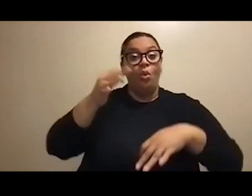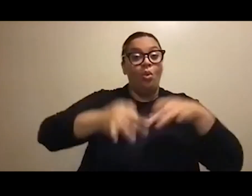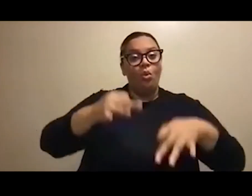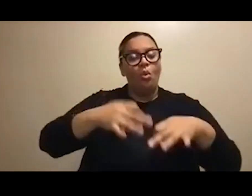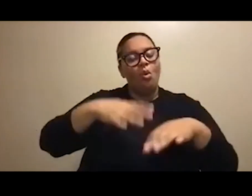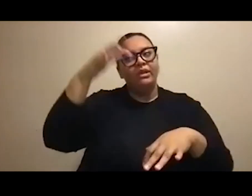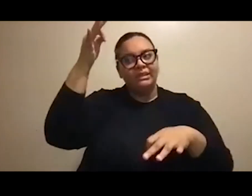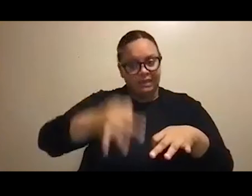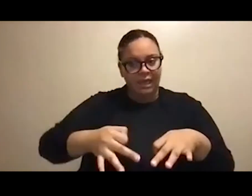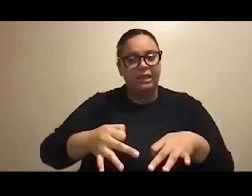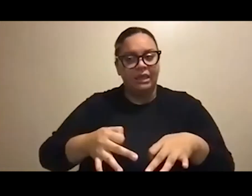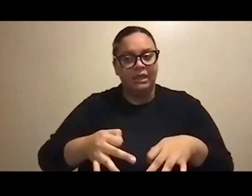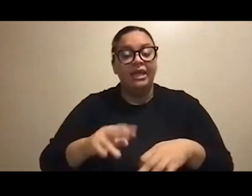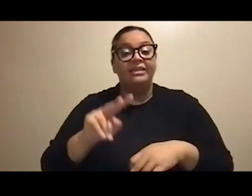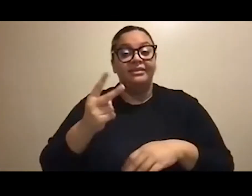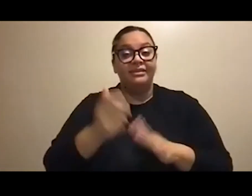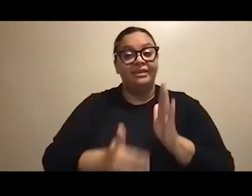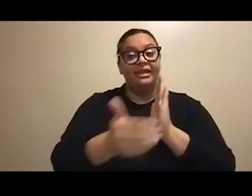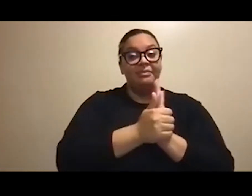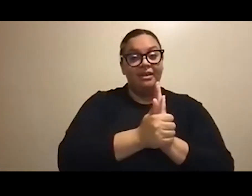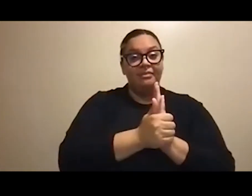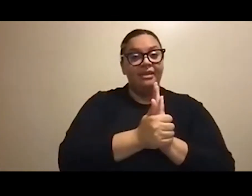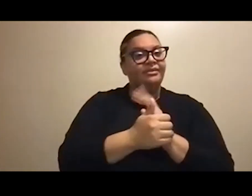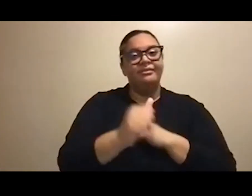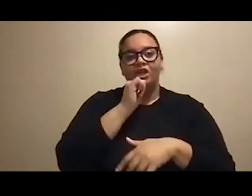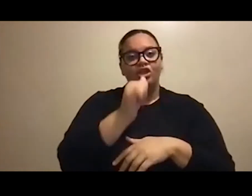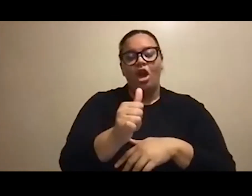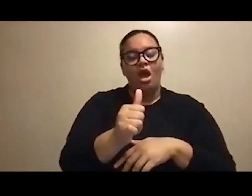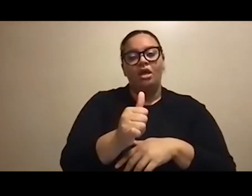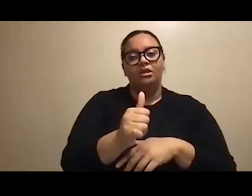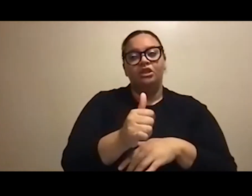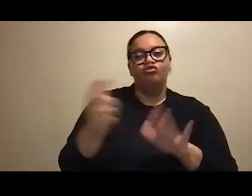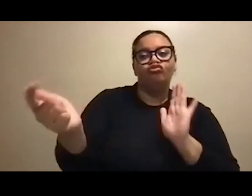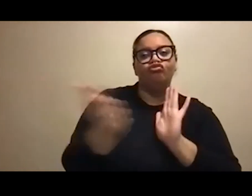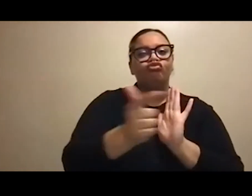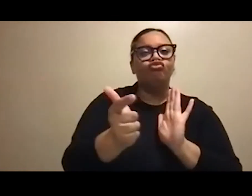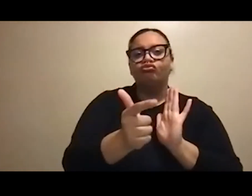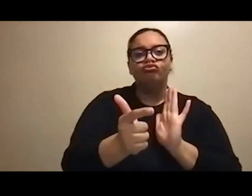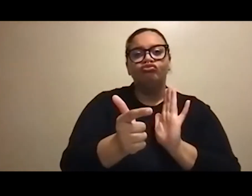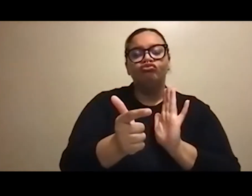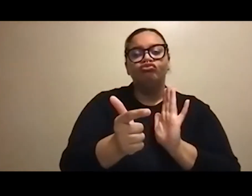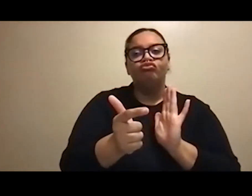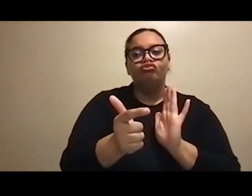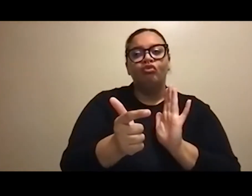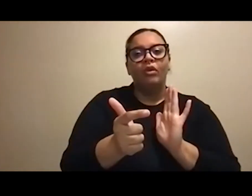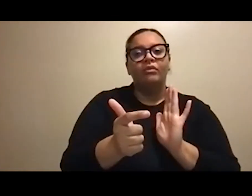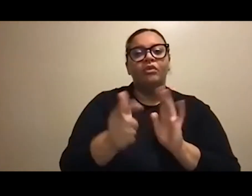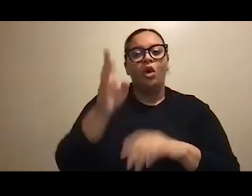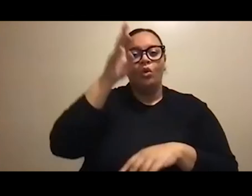cases was the Second Amendment does not prohibit the government from regulating individuals'